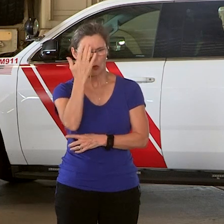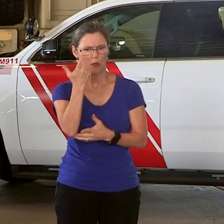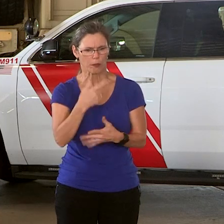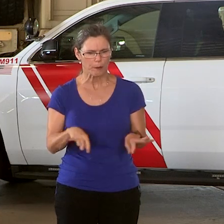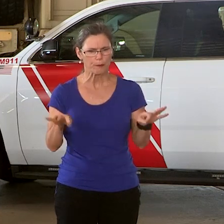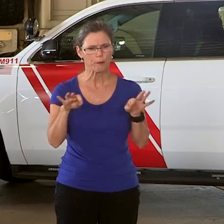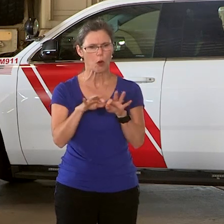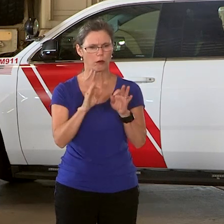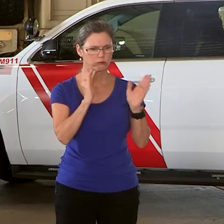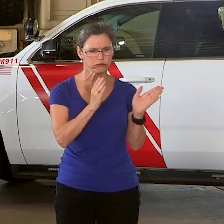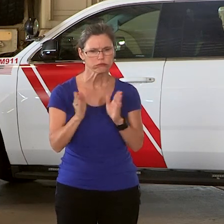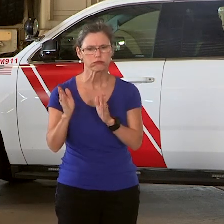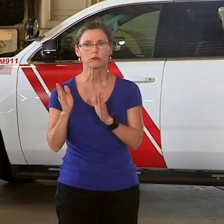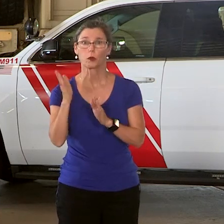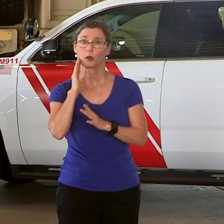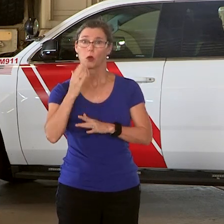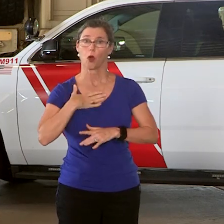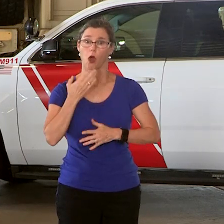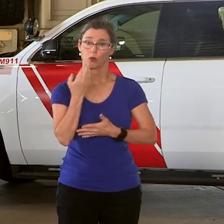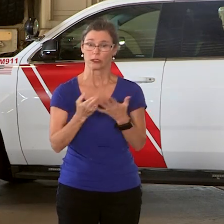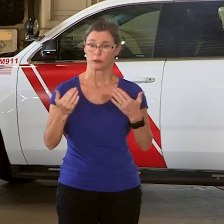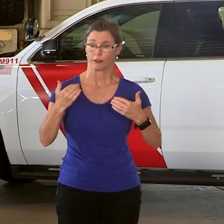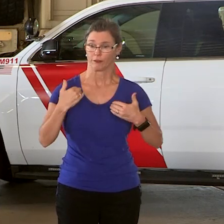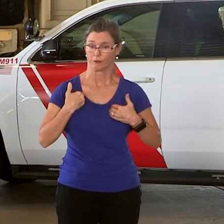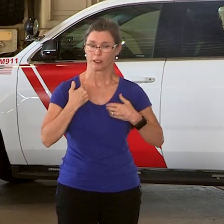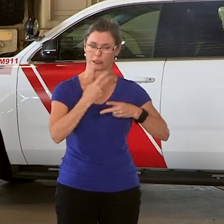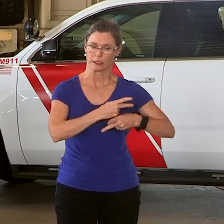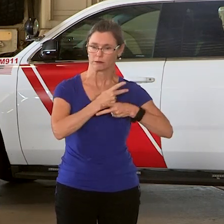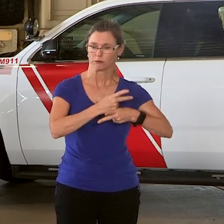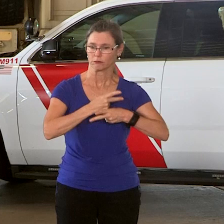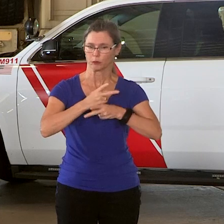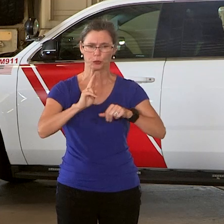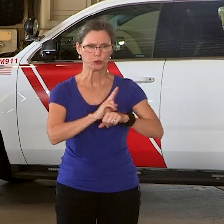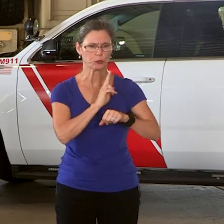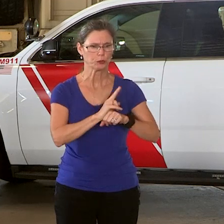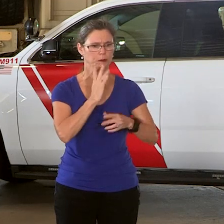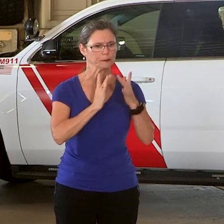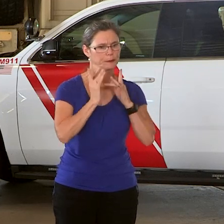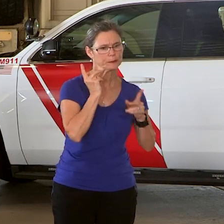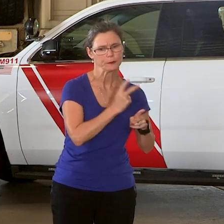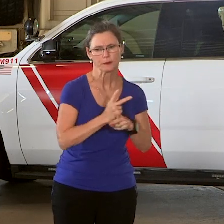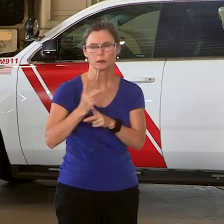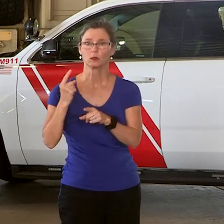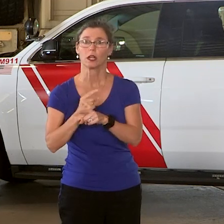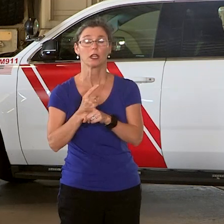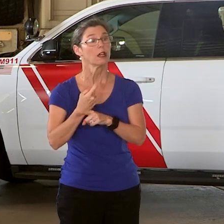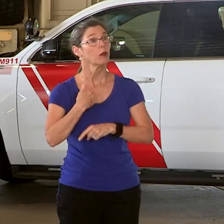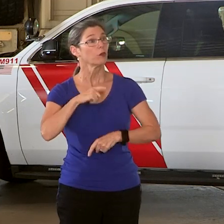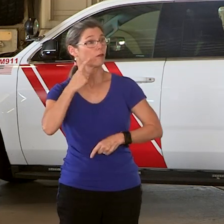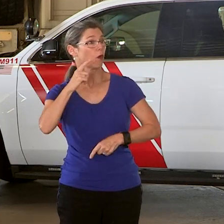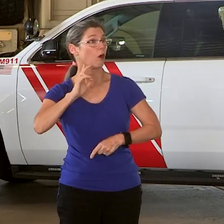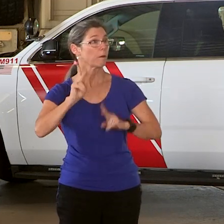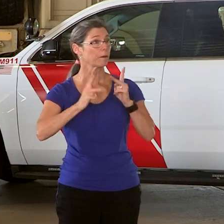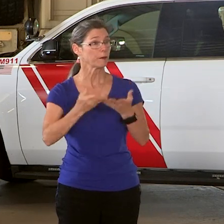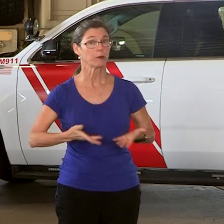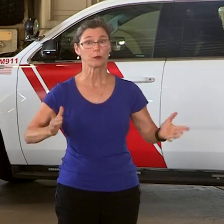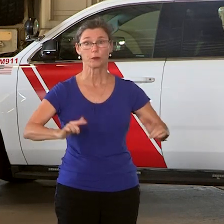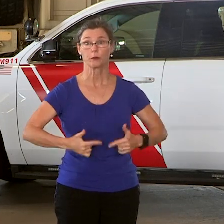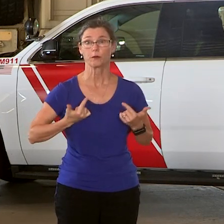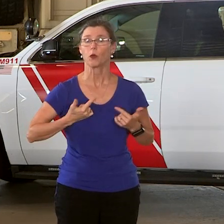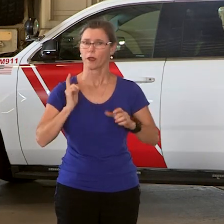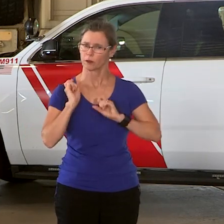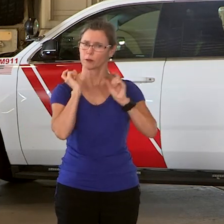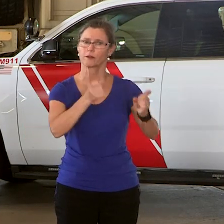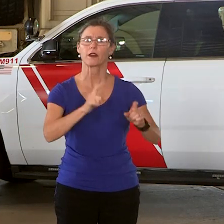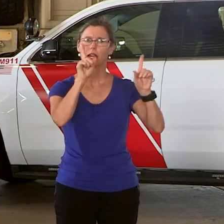got to use resources efficiently, and we have to provide the necessary testing for our citizens. I don't know